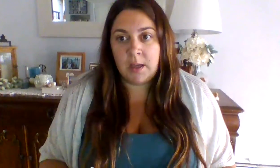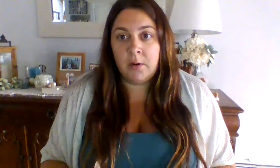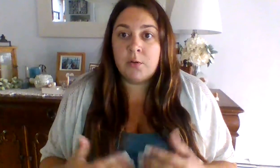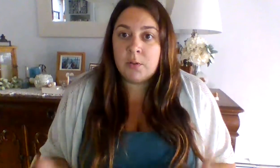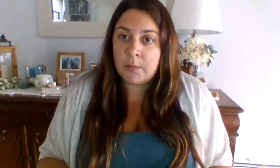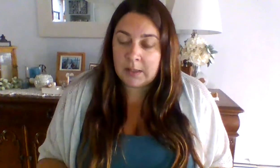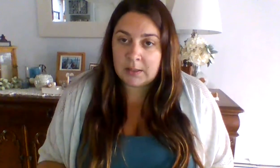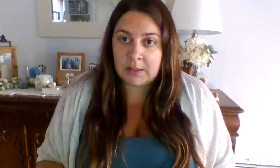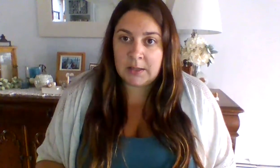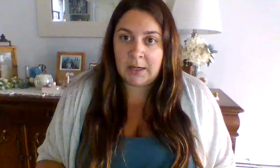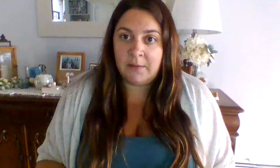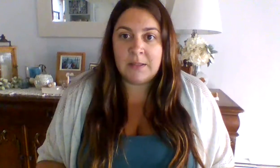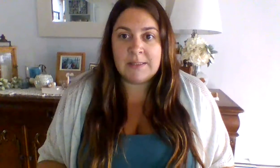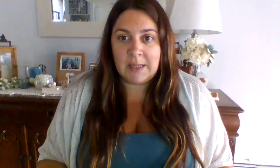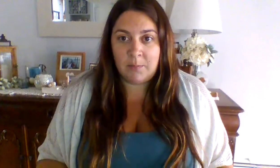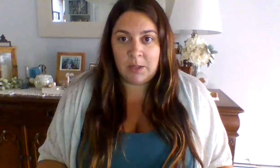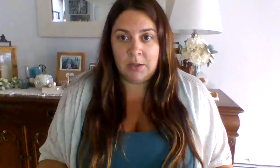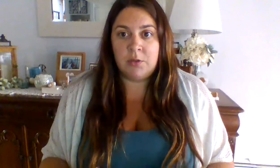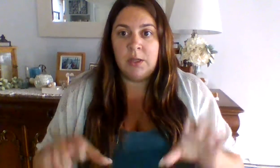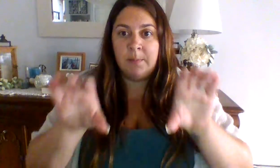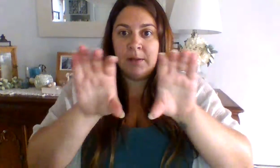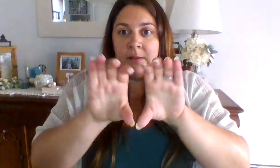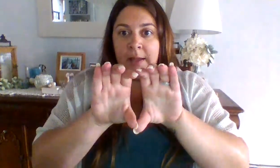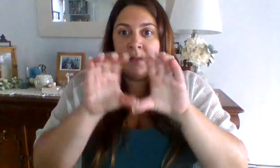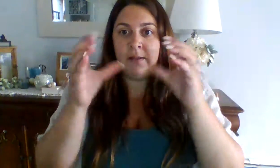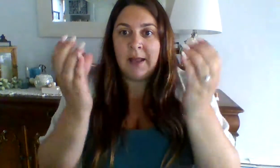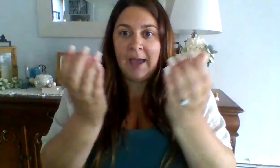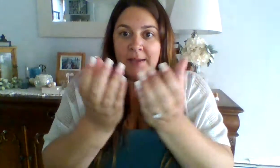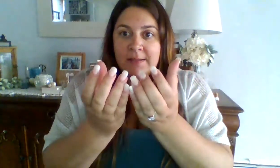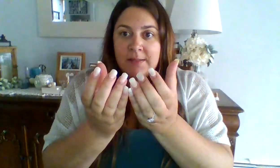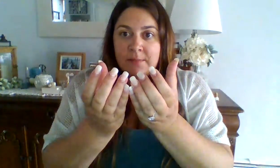are two-handed that have the same hand shape, like class.